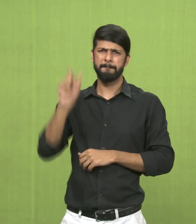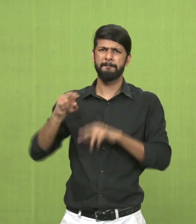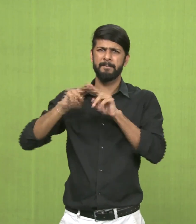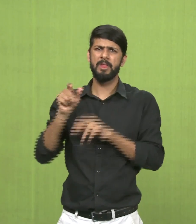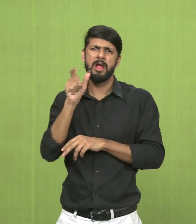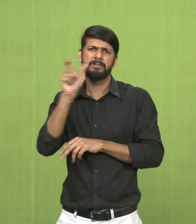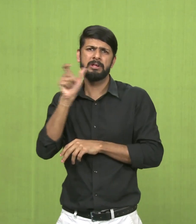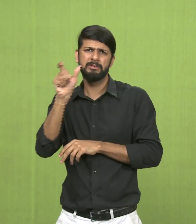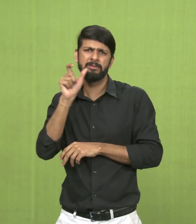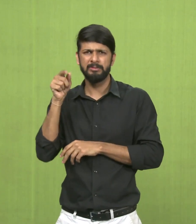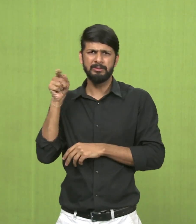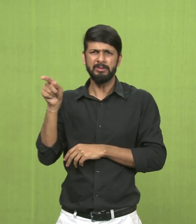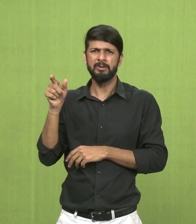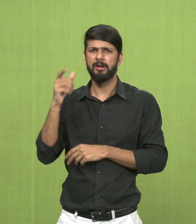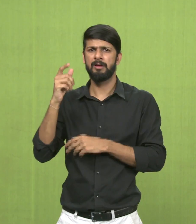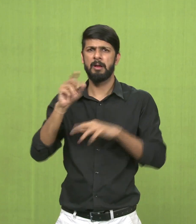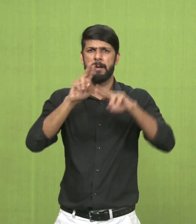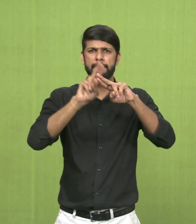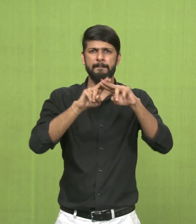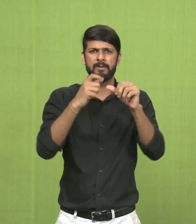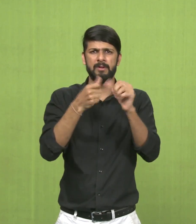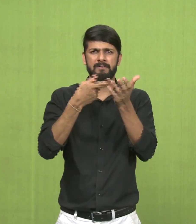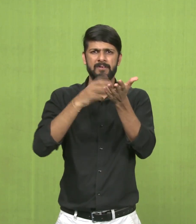Gilbert inherited his uncle's farm